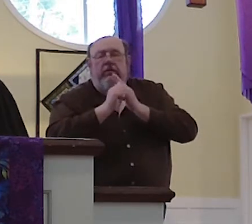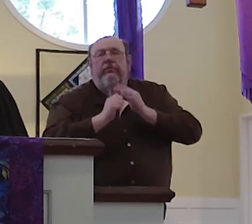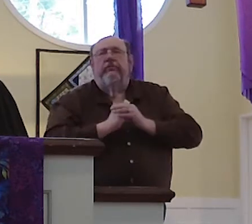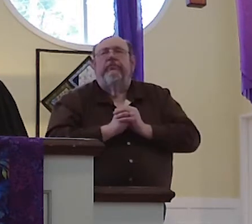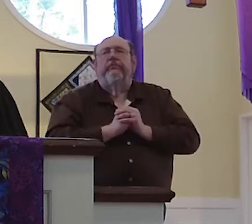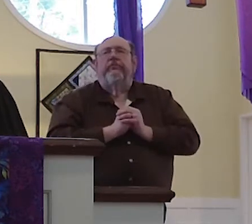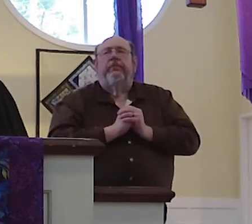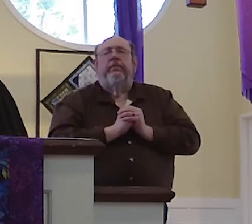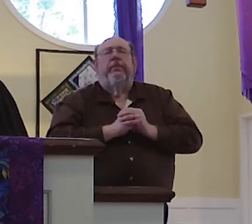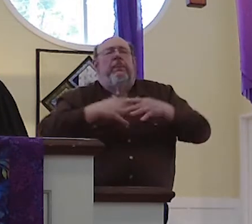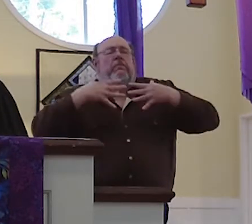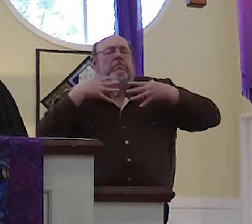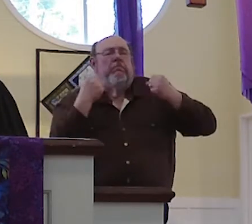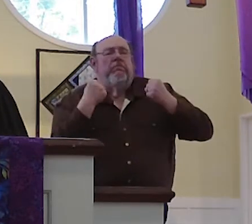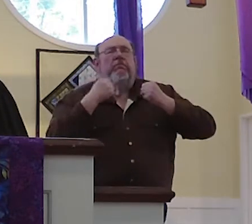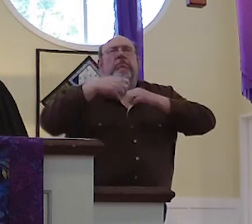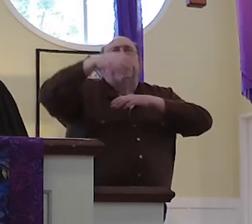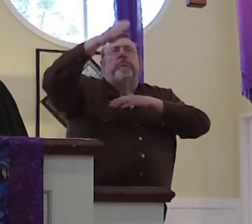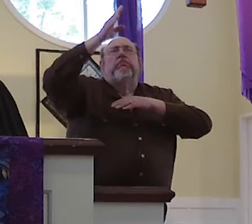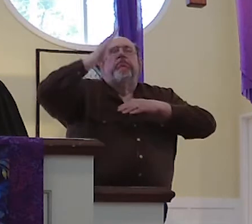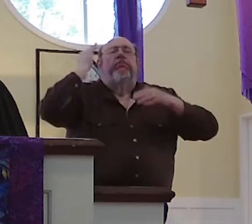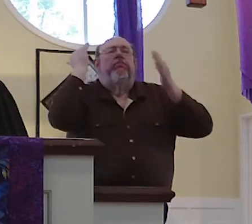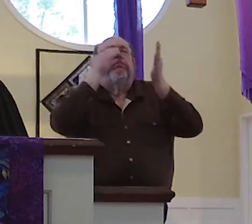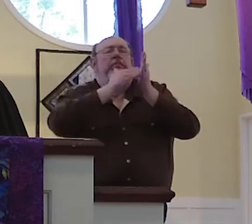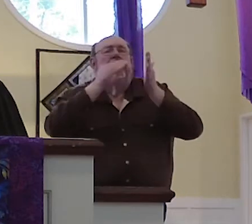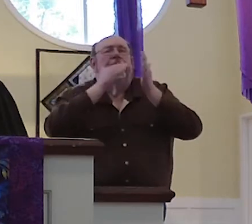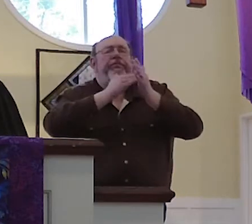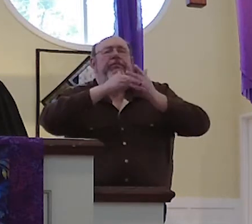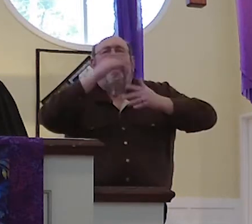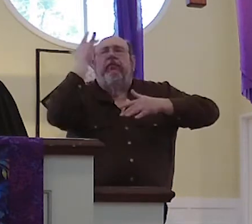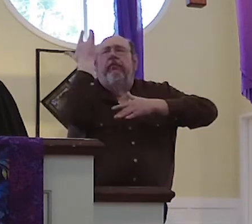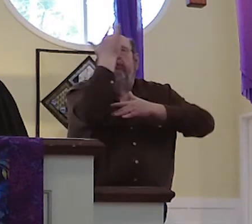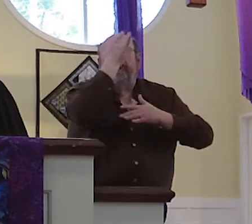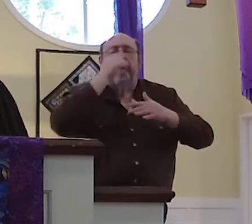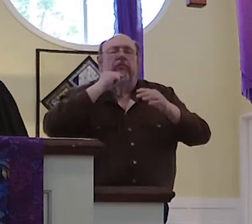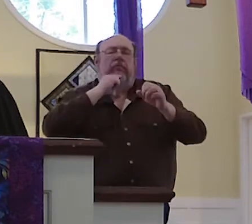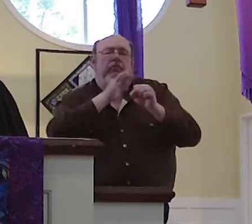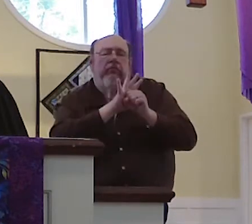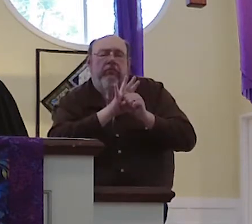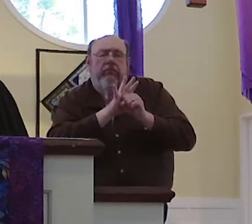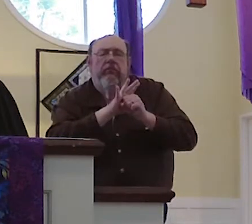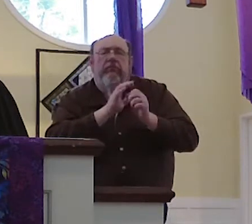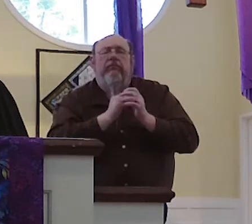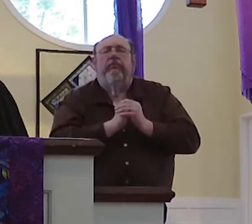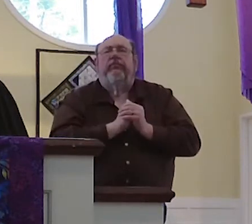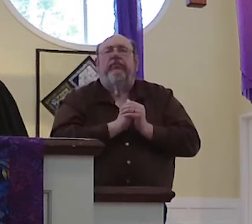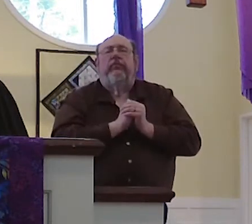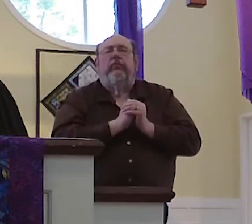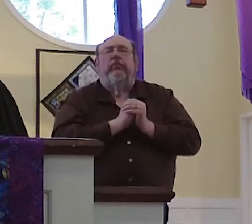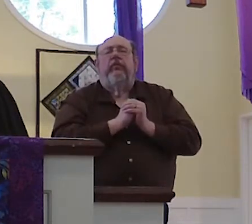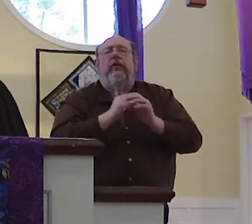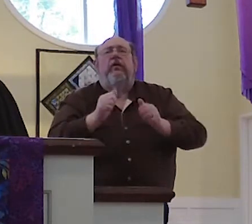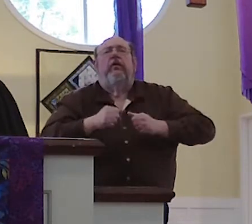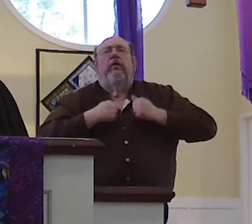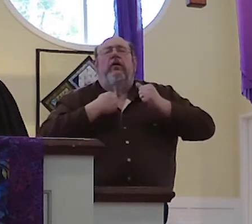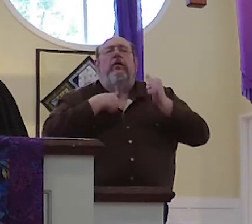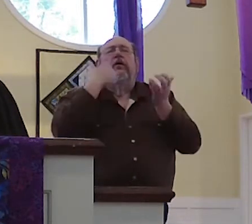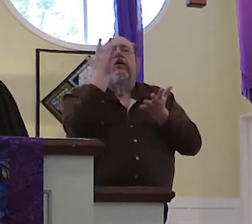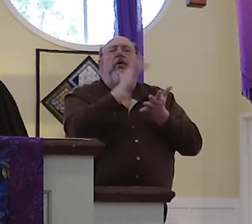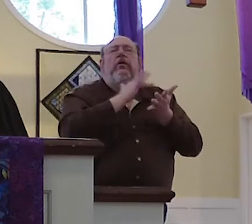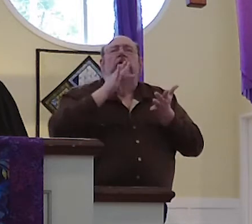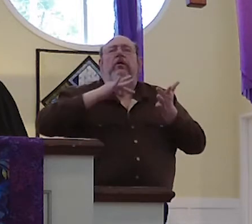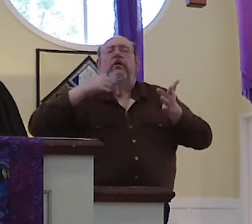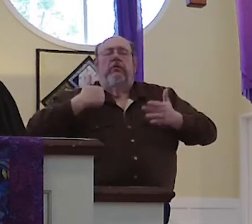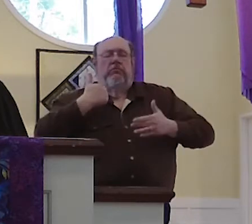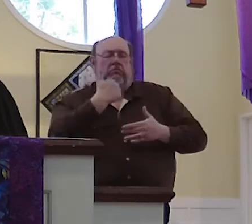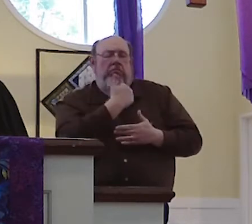Almighty God, too often we forget your promise. We live in ways that bring glory only to